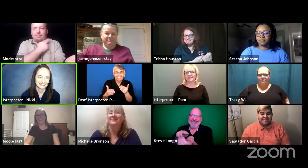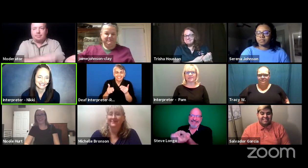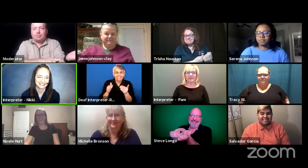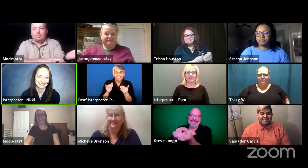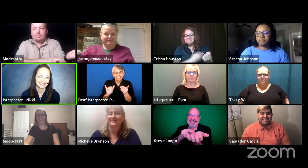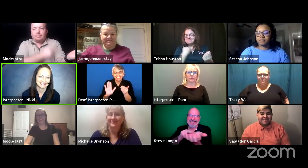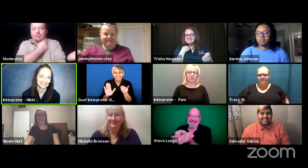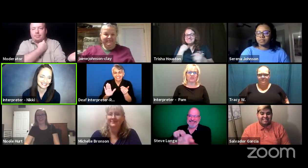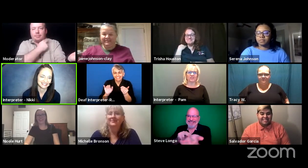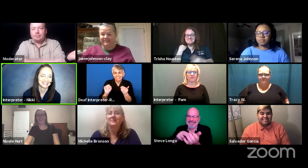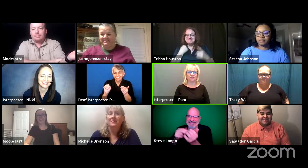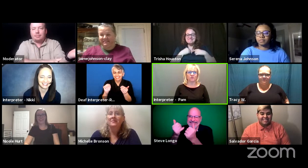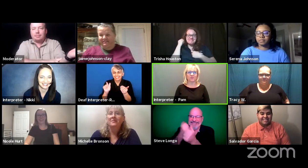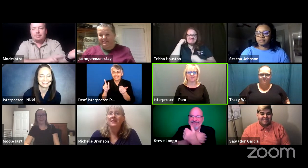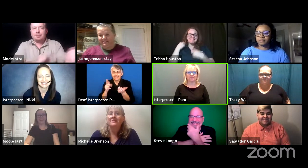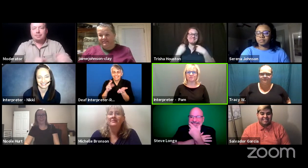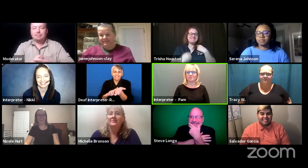As the pulse continues.